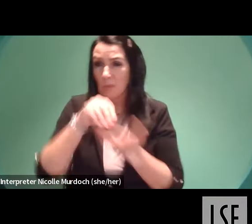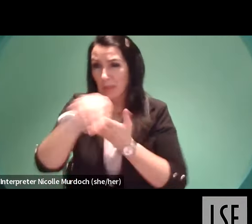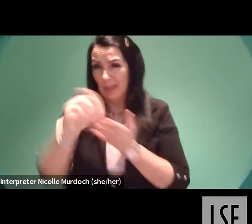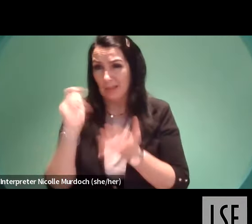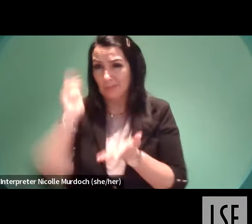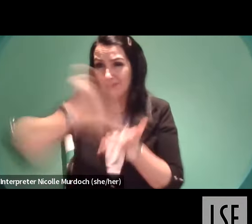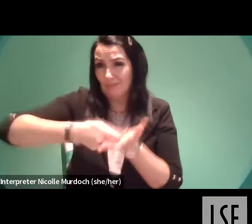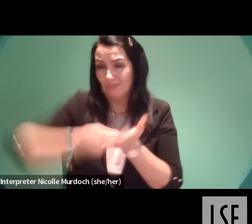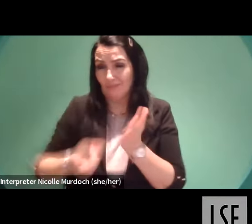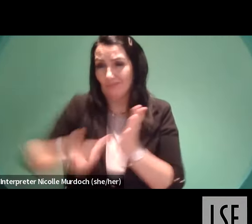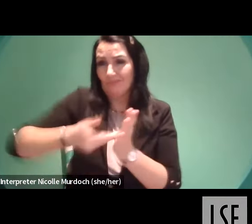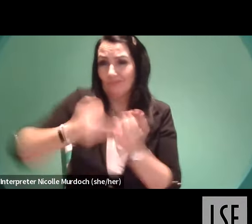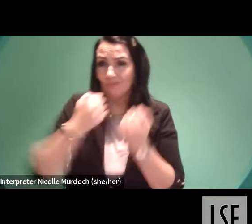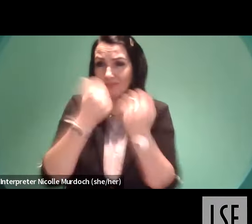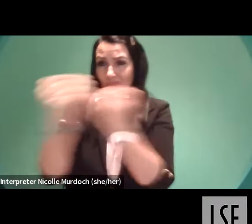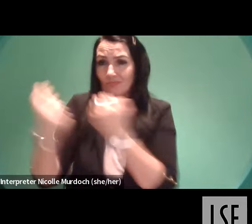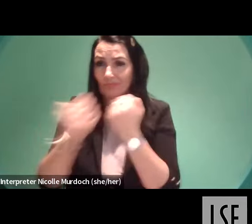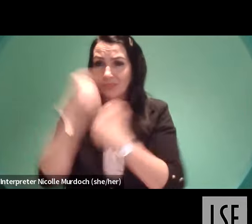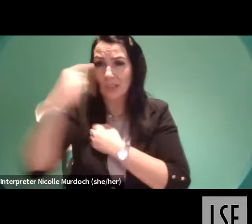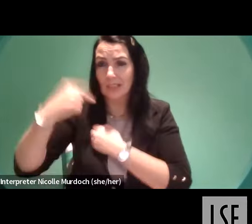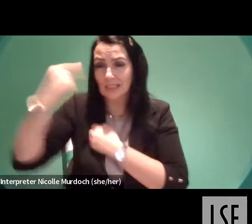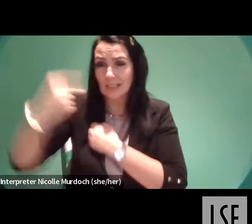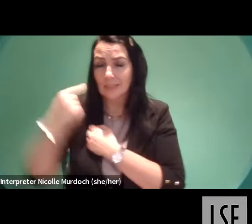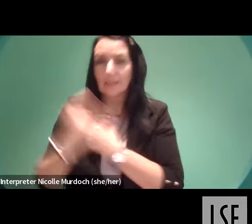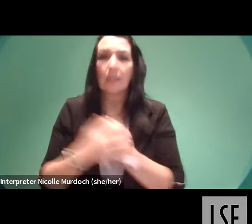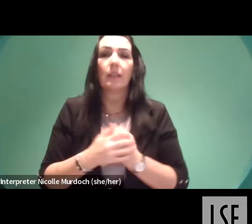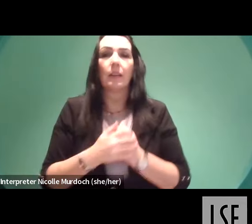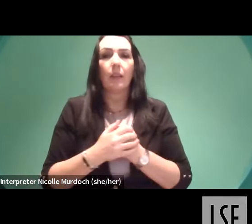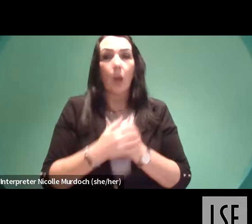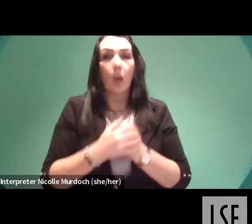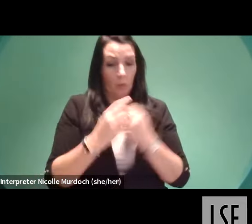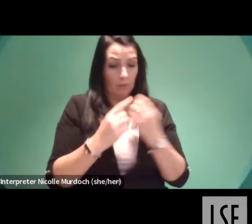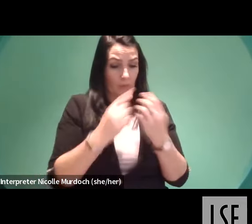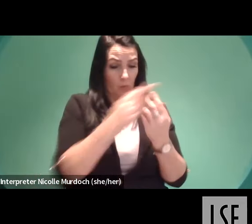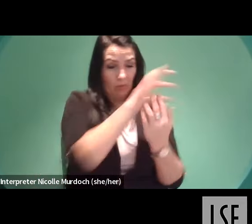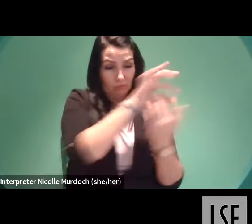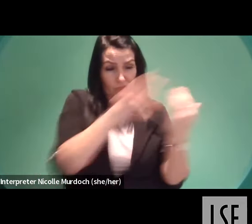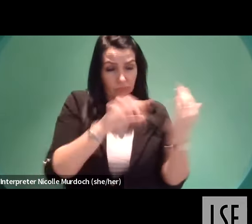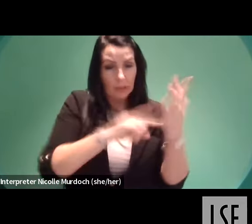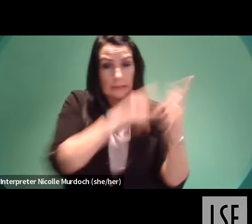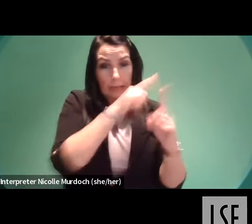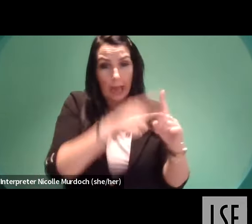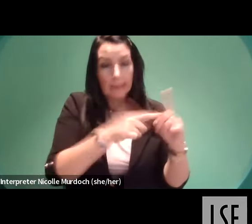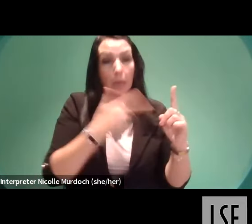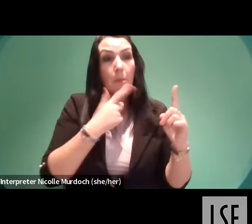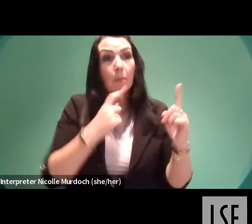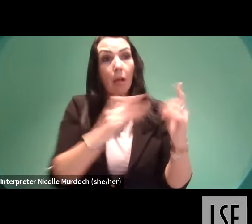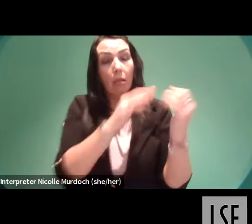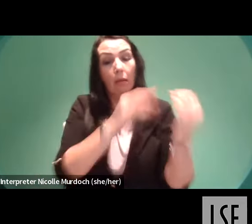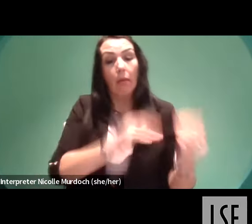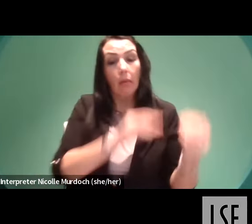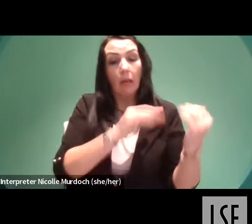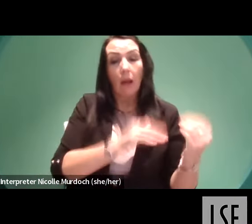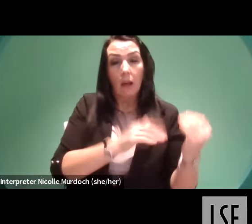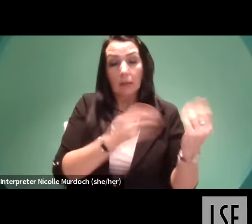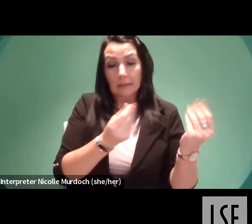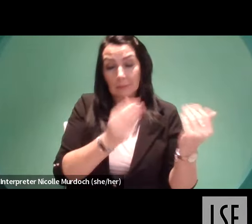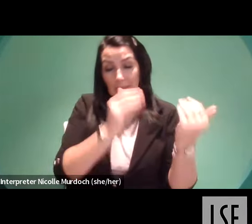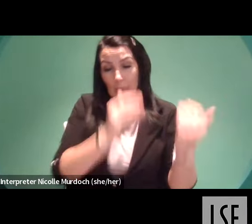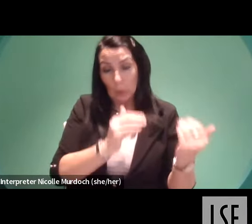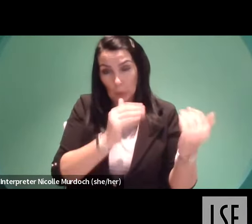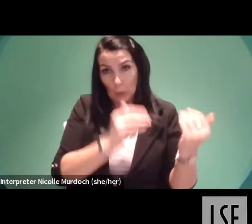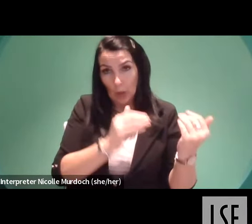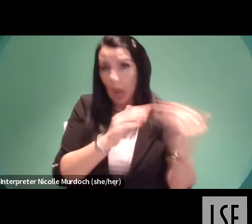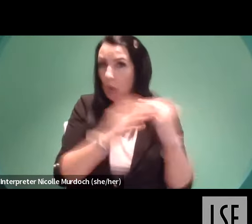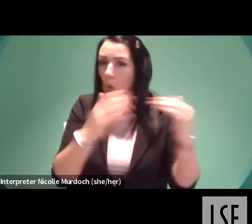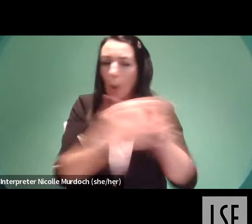Well, the challenge is adjusting your other taxes so that the people who are left worse off are not those who are poorer,